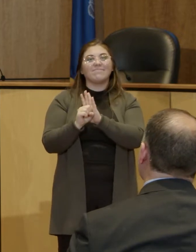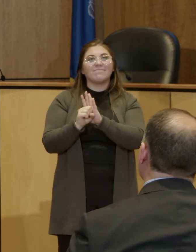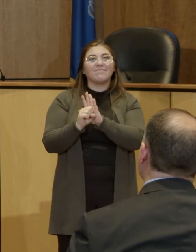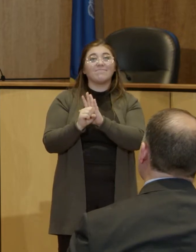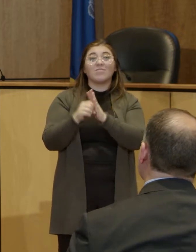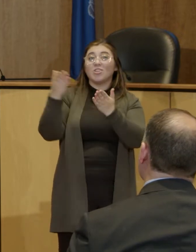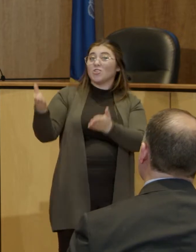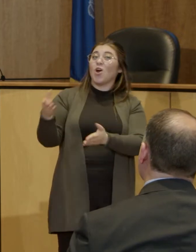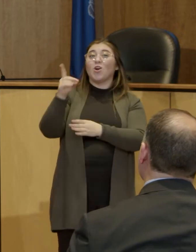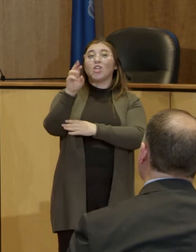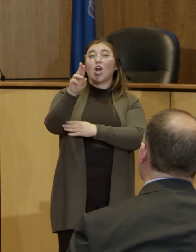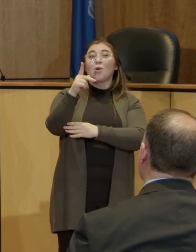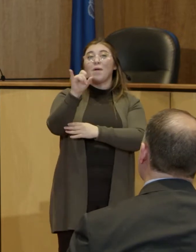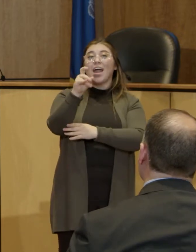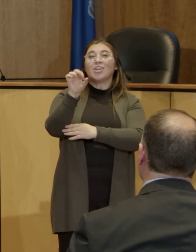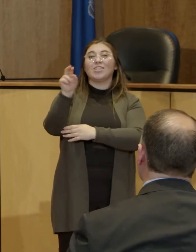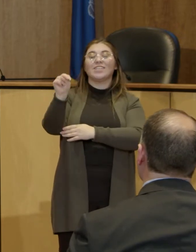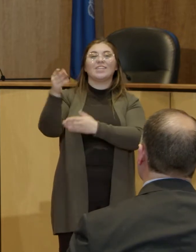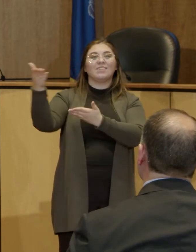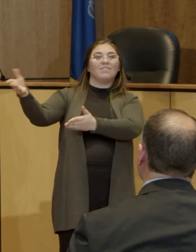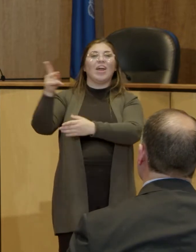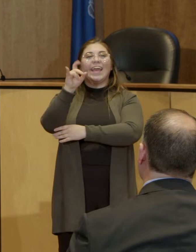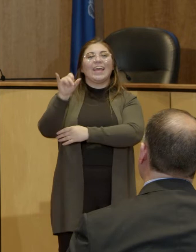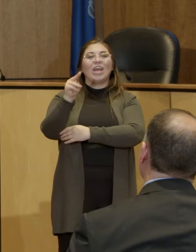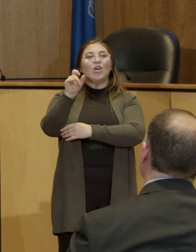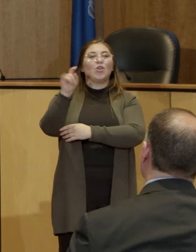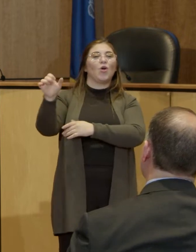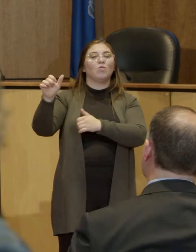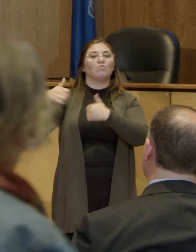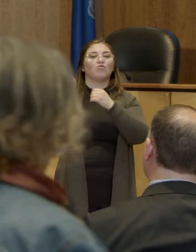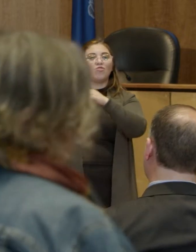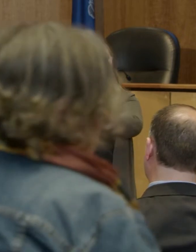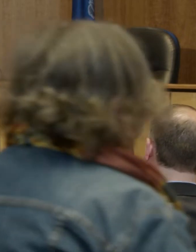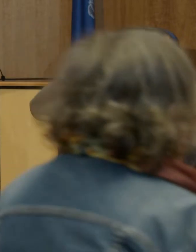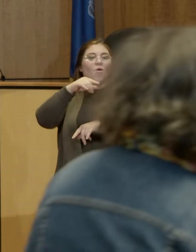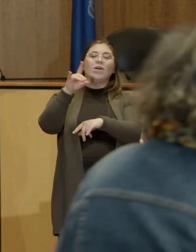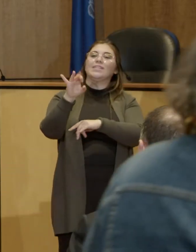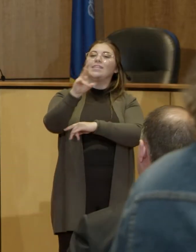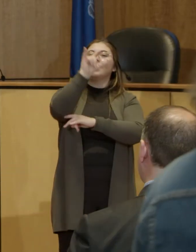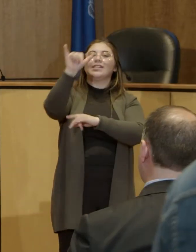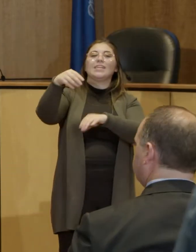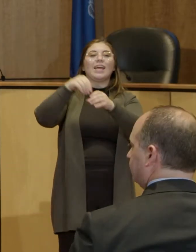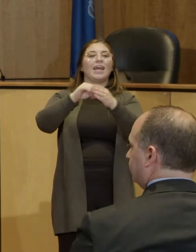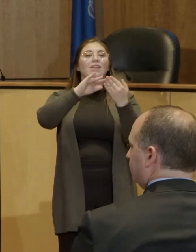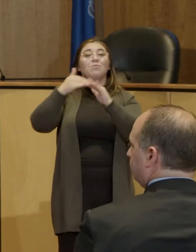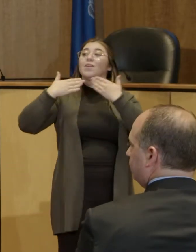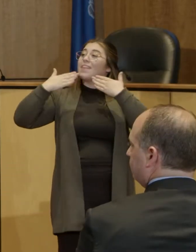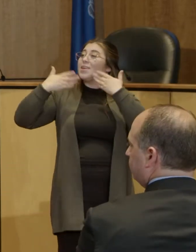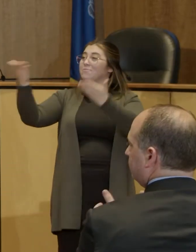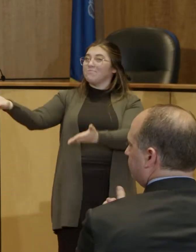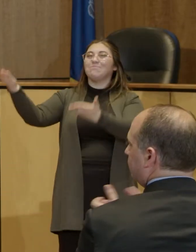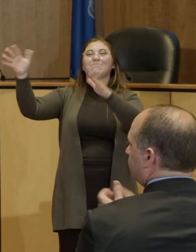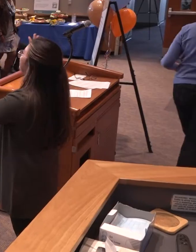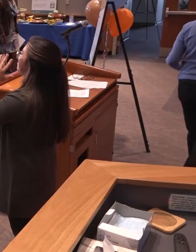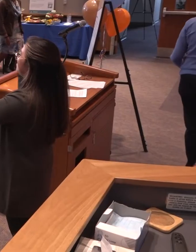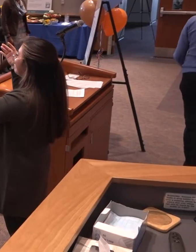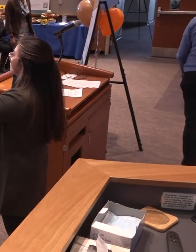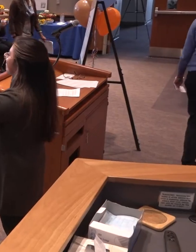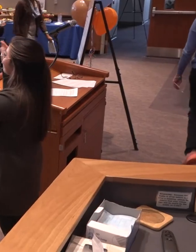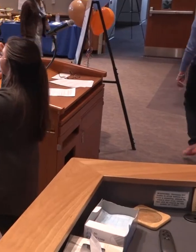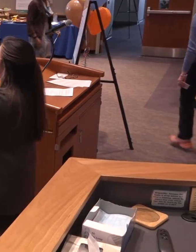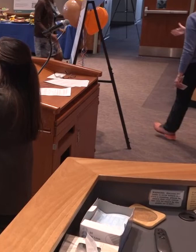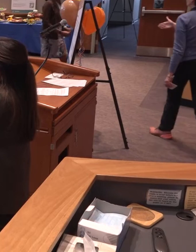so Dr. Patterson will deliver the keynote address on dignity in the community. Thank you, Dr. Patterson.